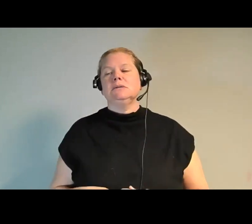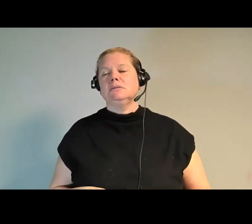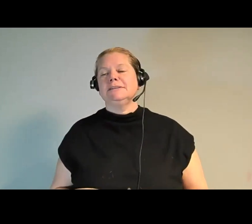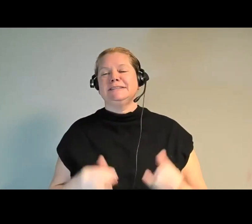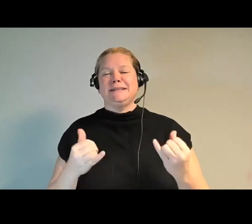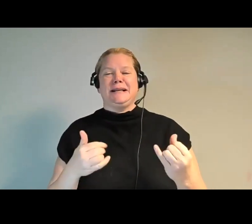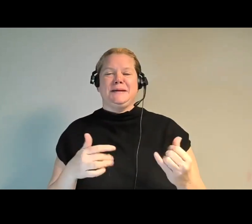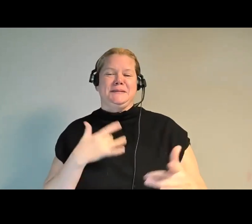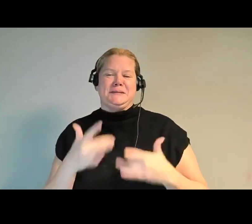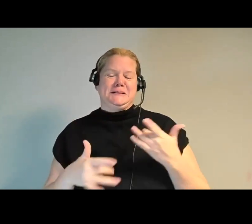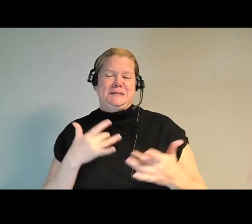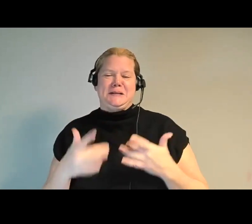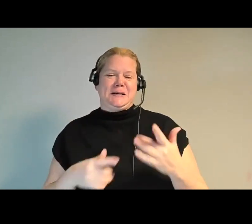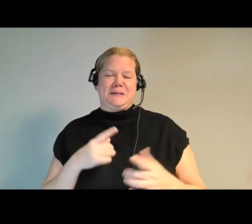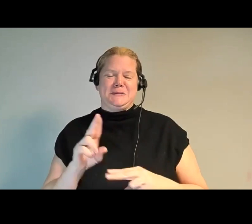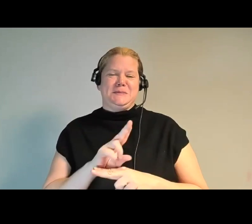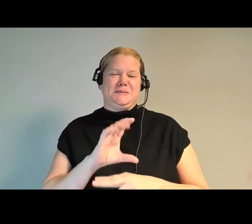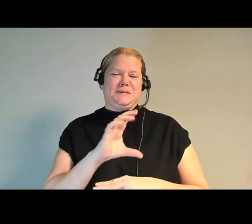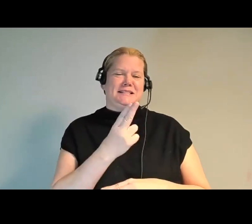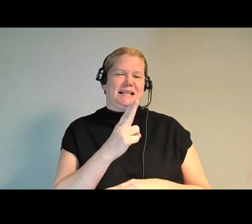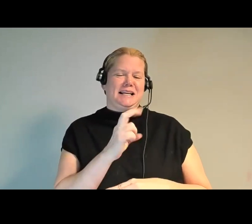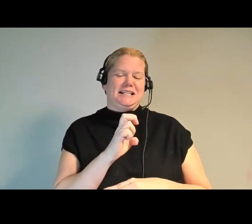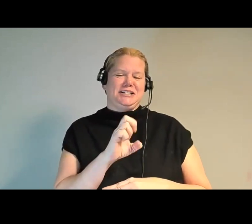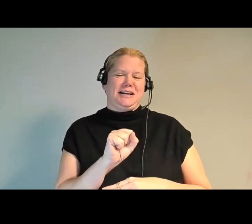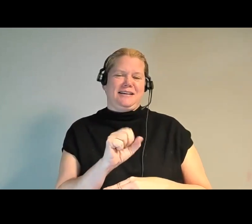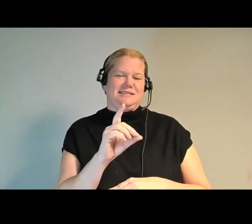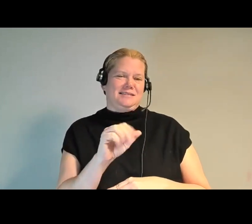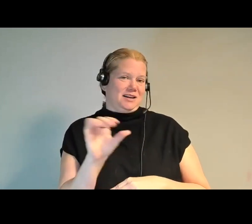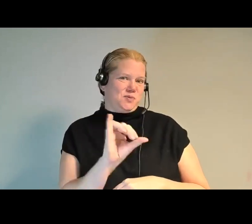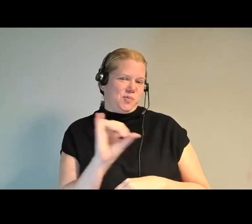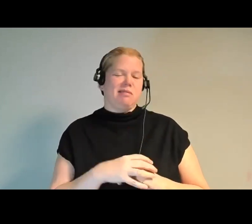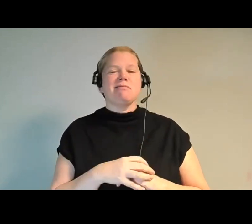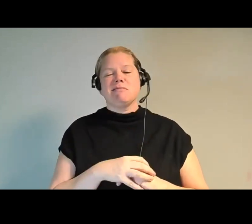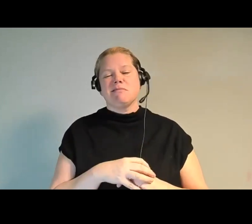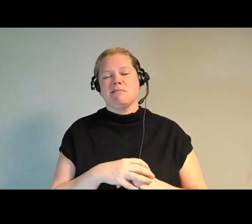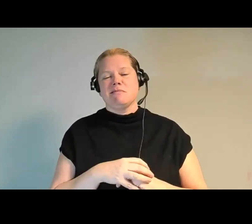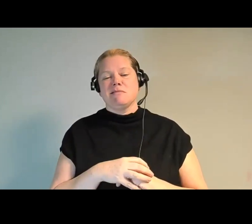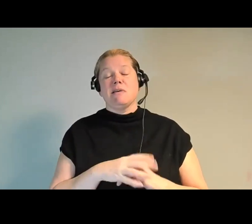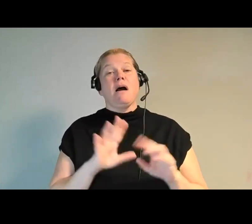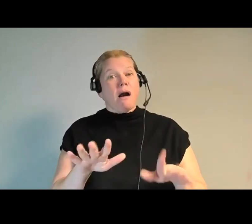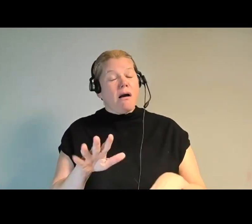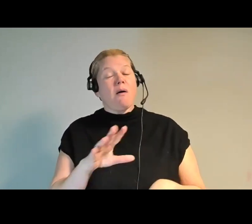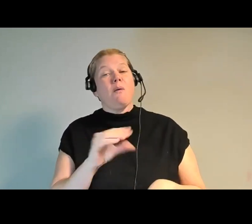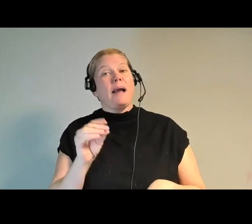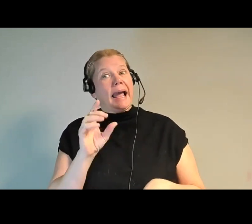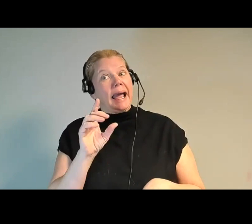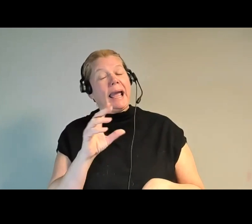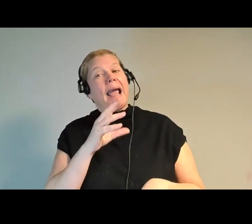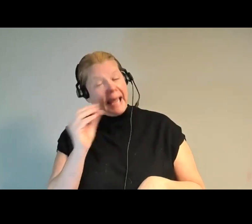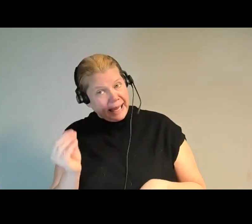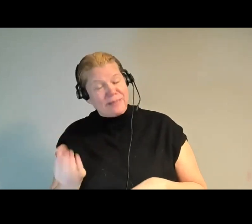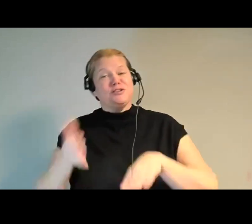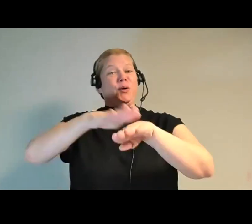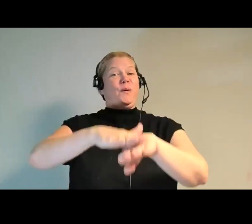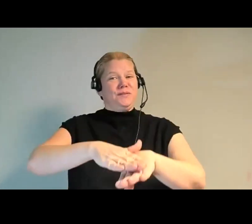excited to be able to use the CHES data as well. And actually, there's coincidentally, beneficially, an overlap